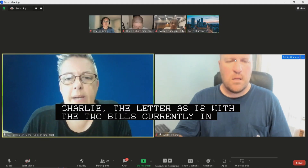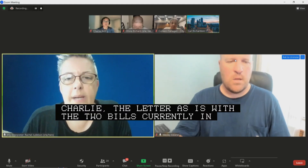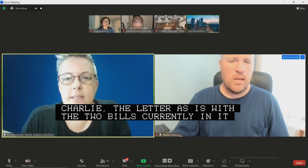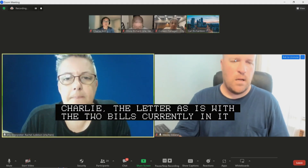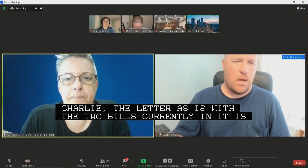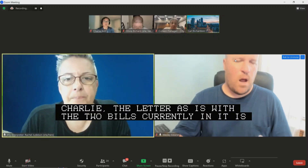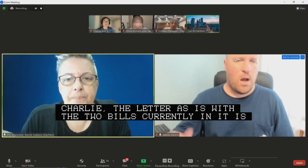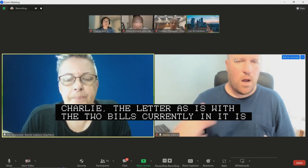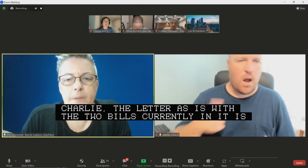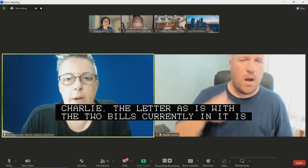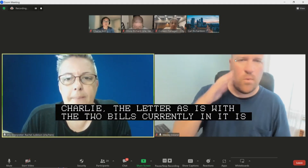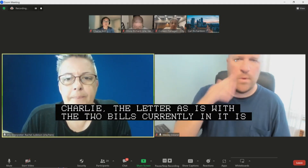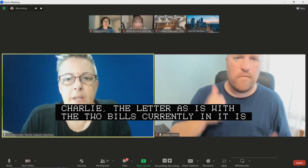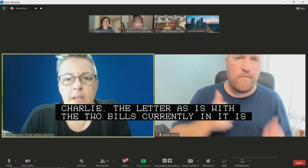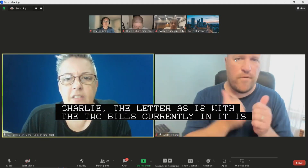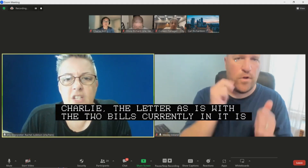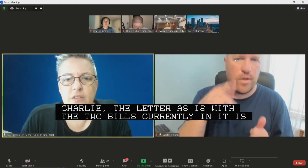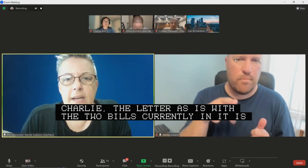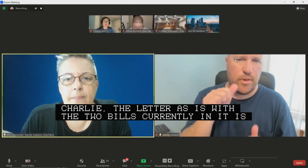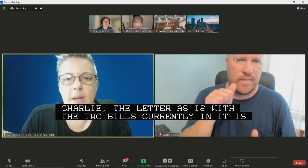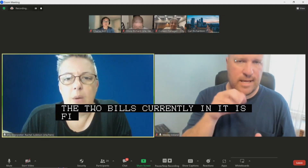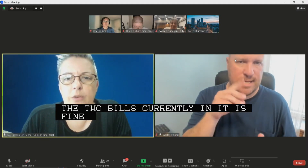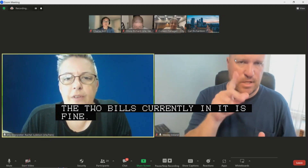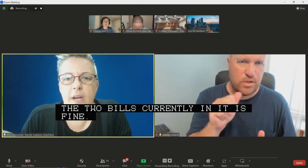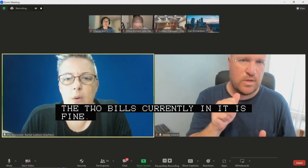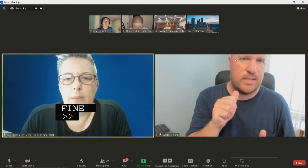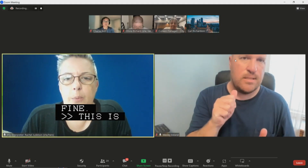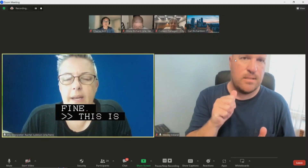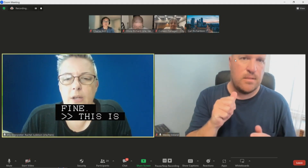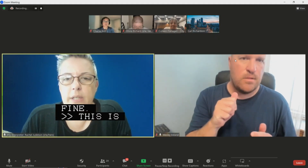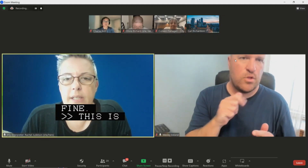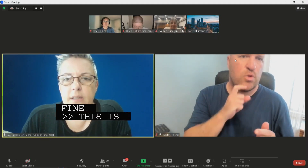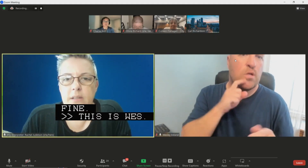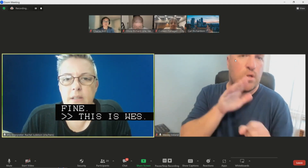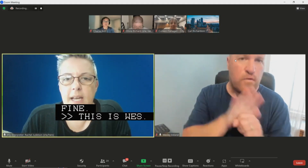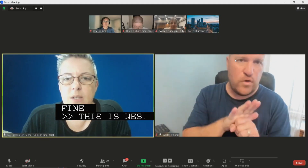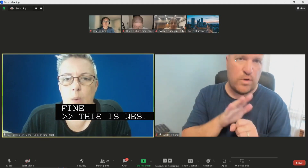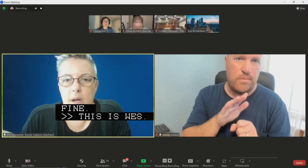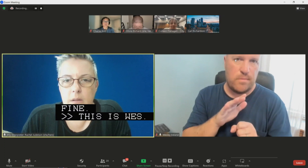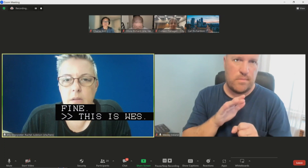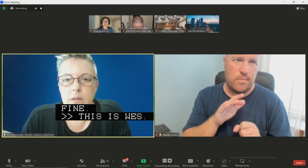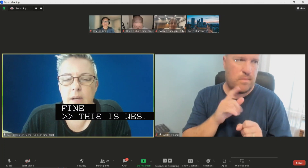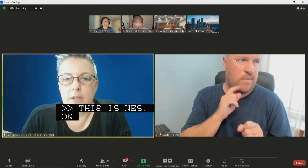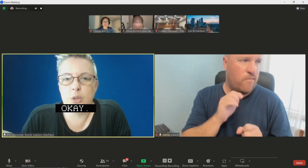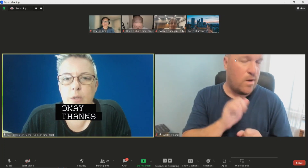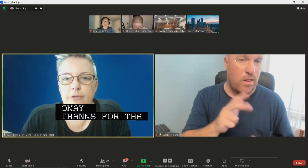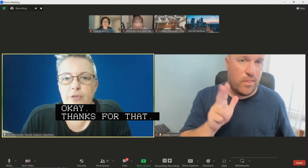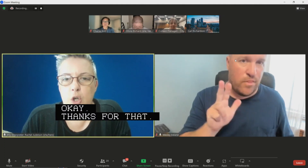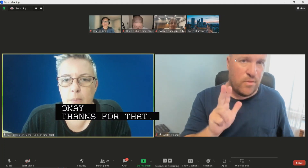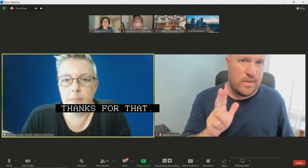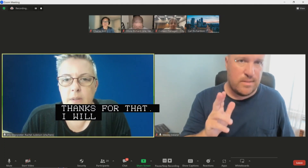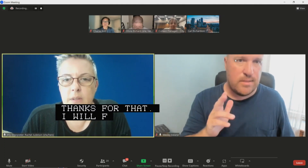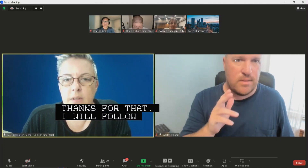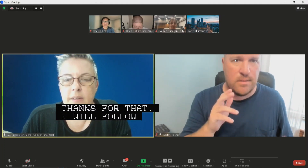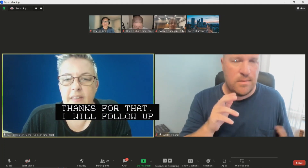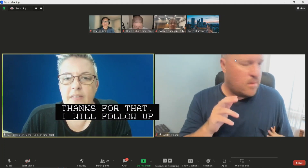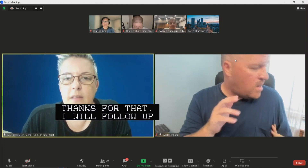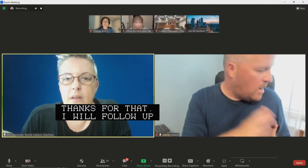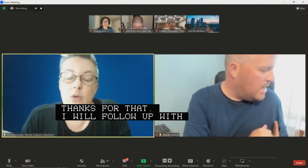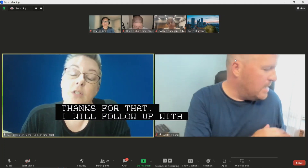This is Wes. Okay, thanks for that. I will follow up with Andrea as well